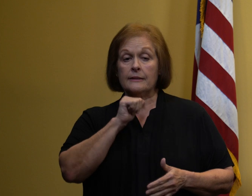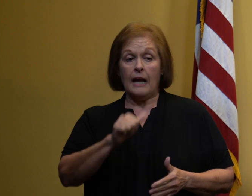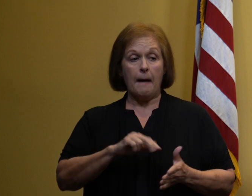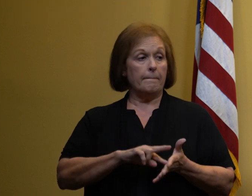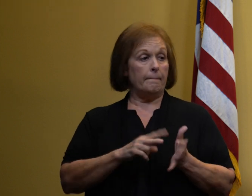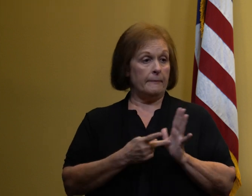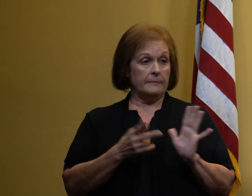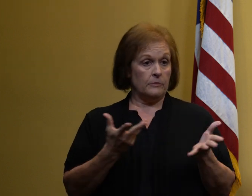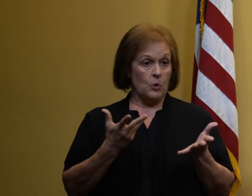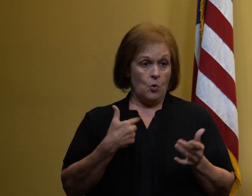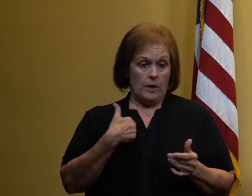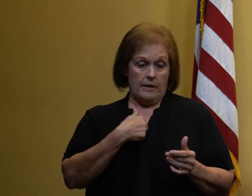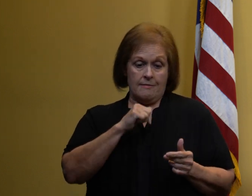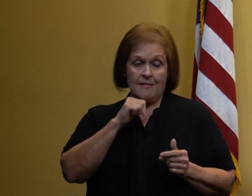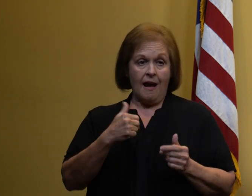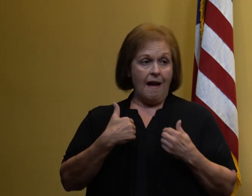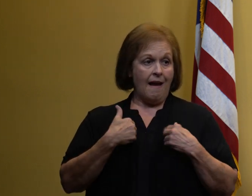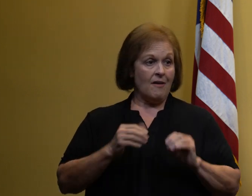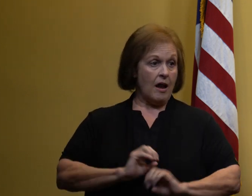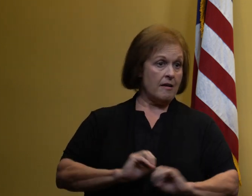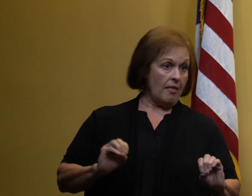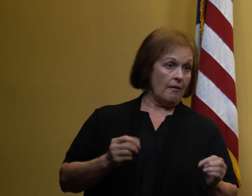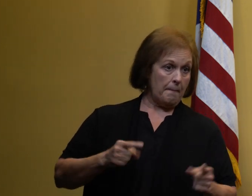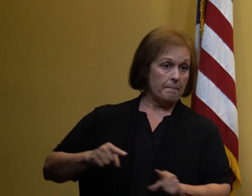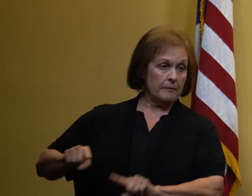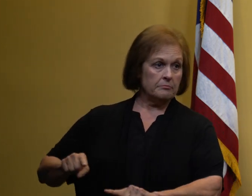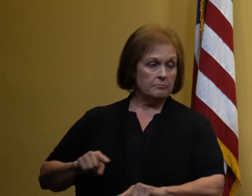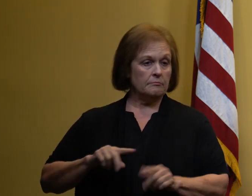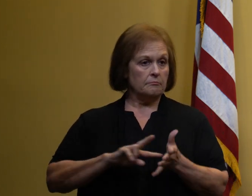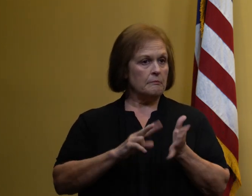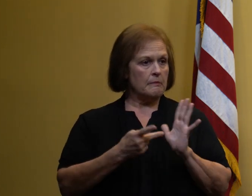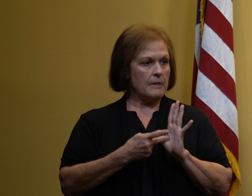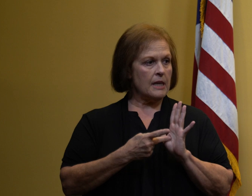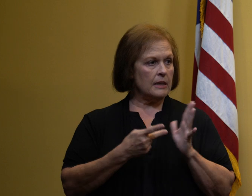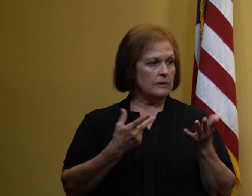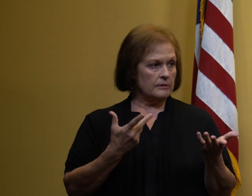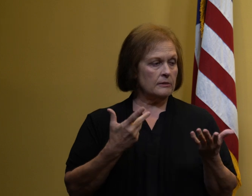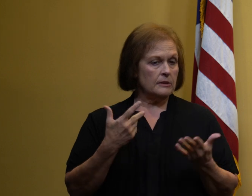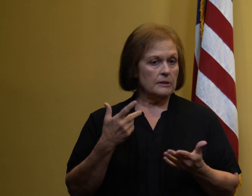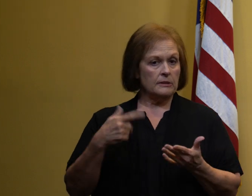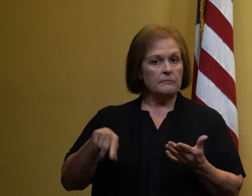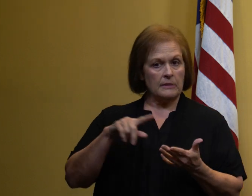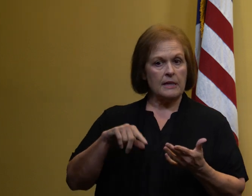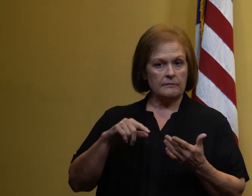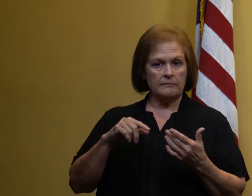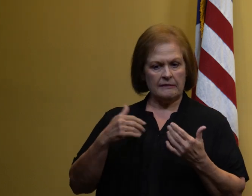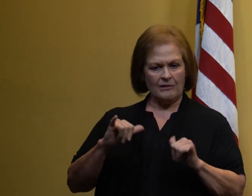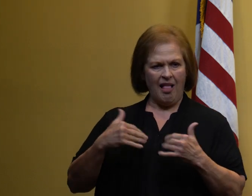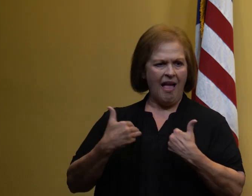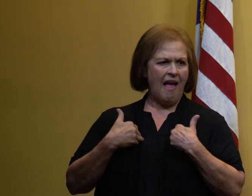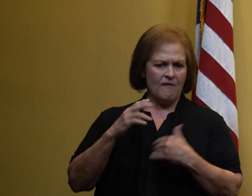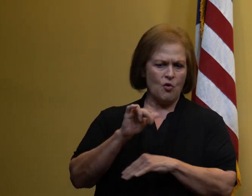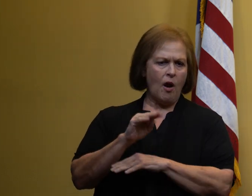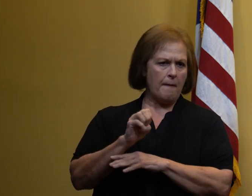right, that we did not have any incidents, meaning folks that found themselves victims of crime